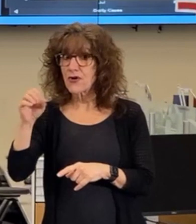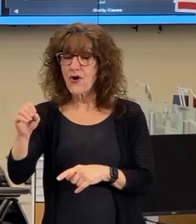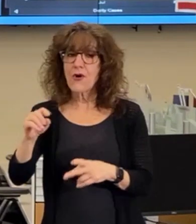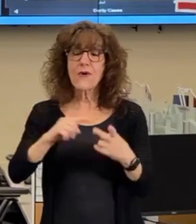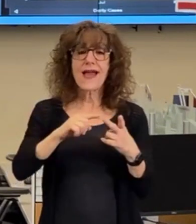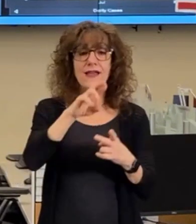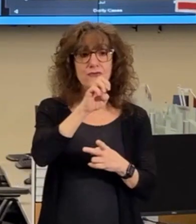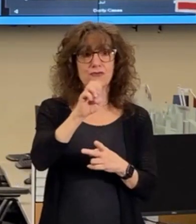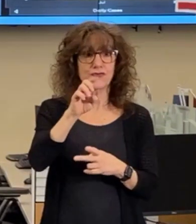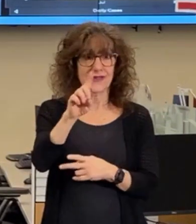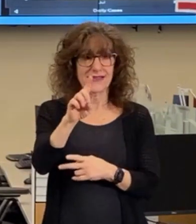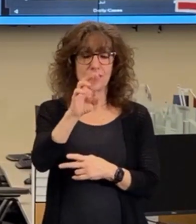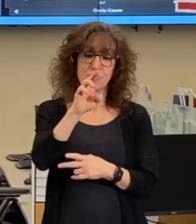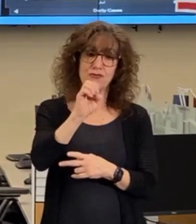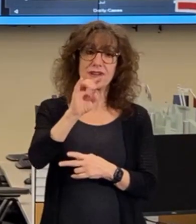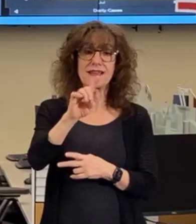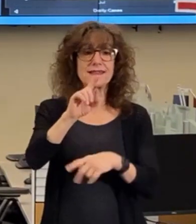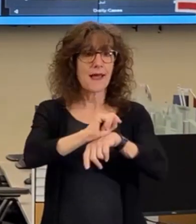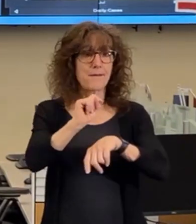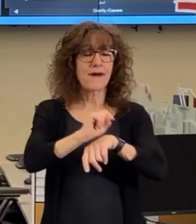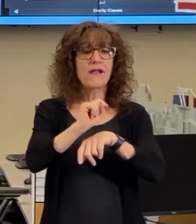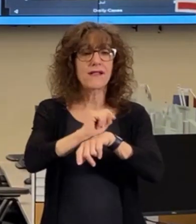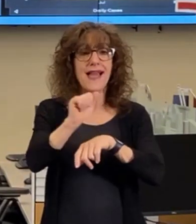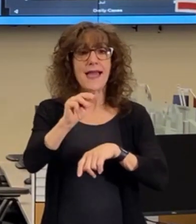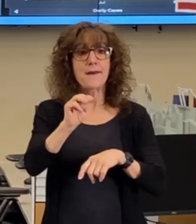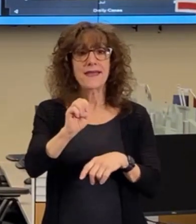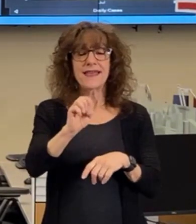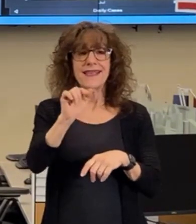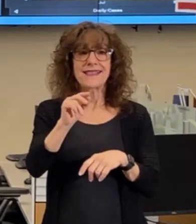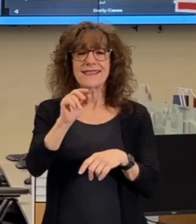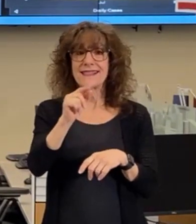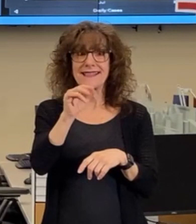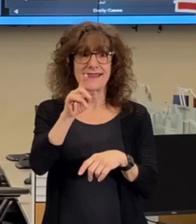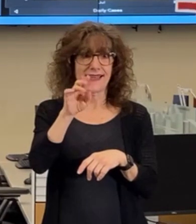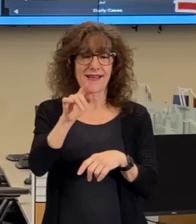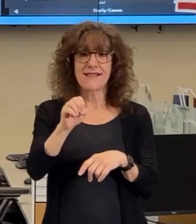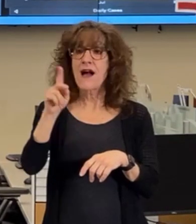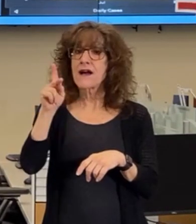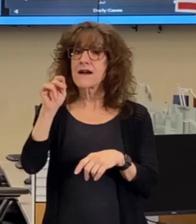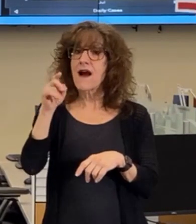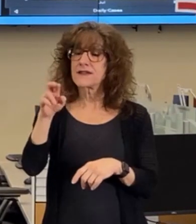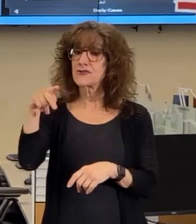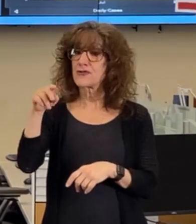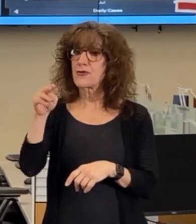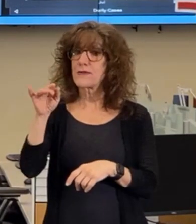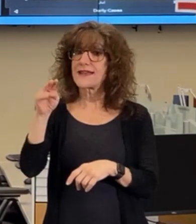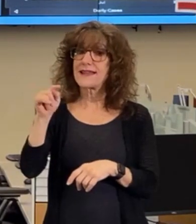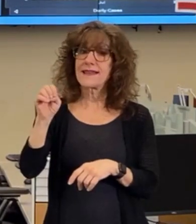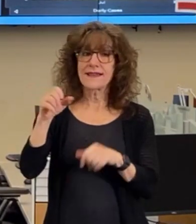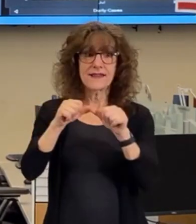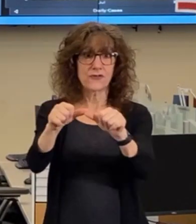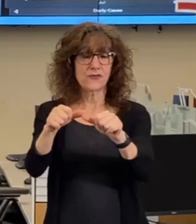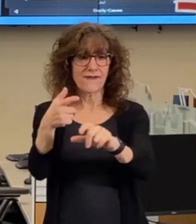Reed Temple AME Church in Glendale. Luminous and Kaiser Permanente continue to vaccinate school